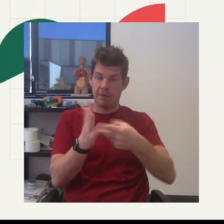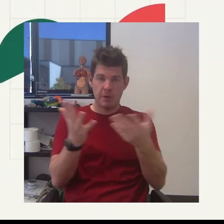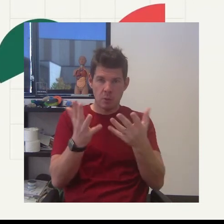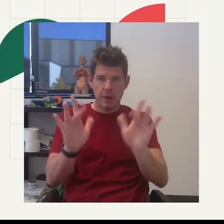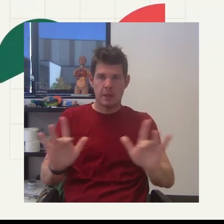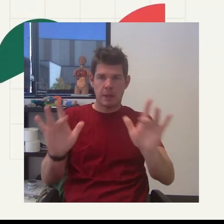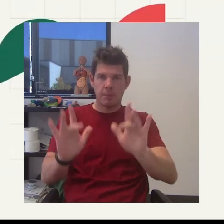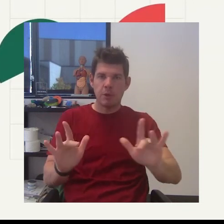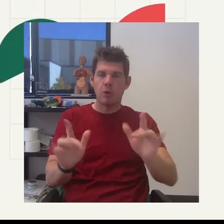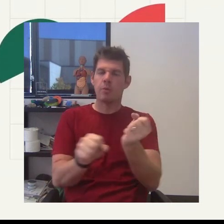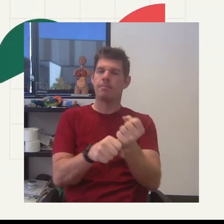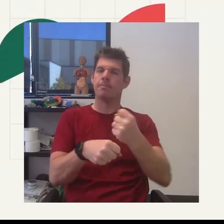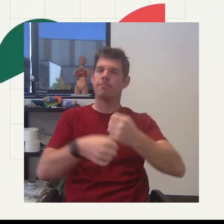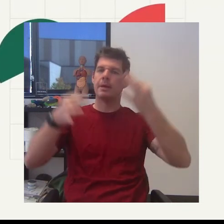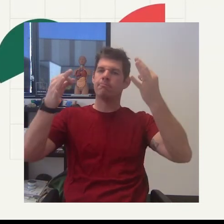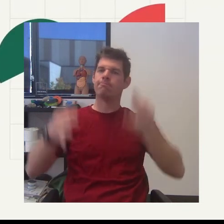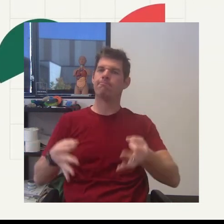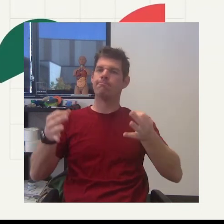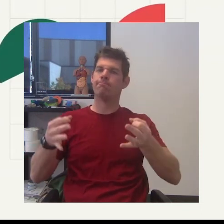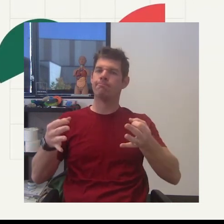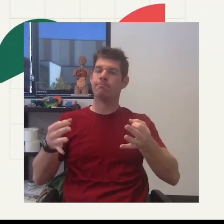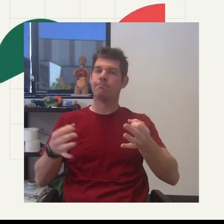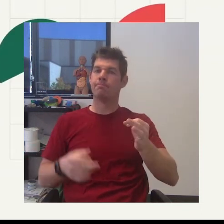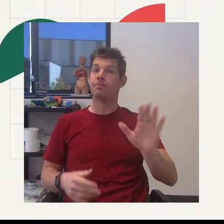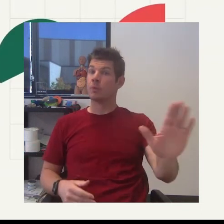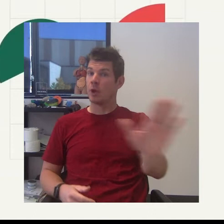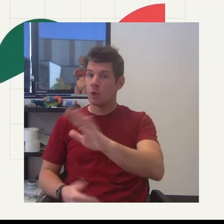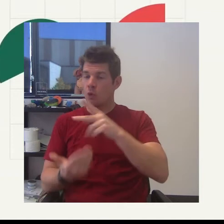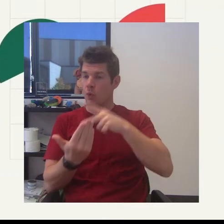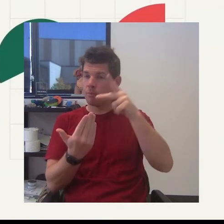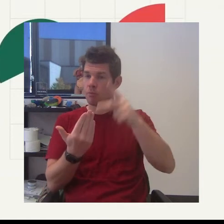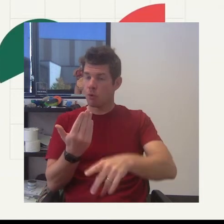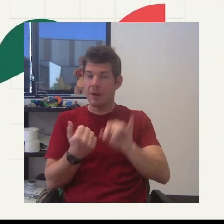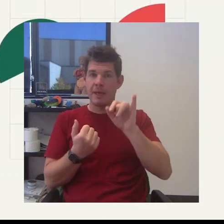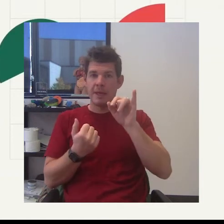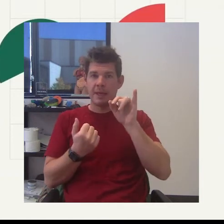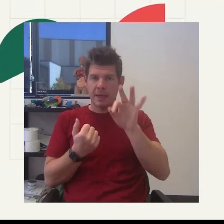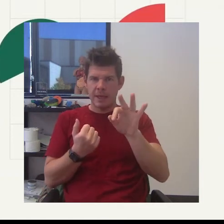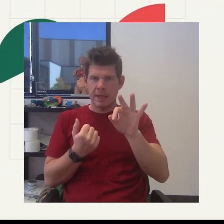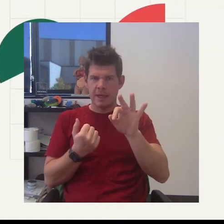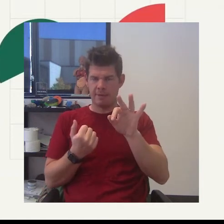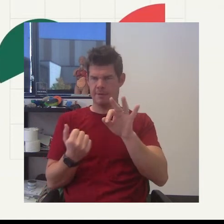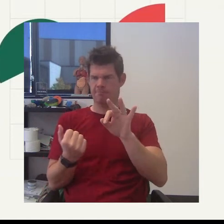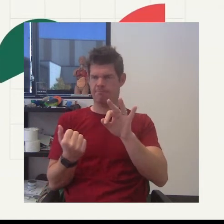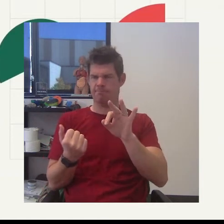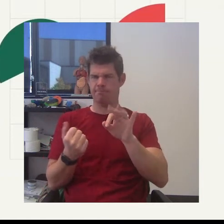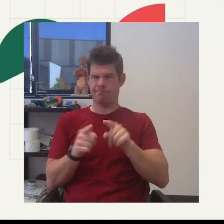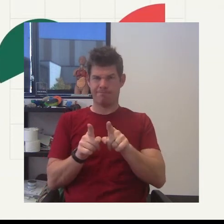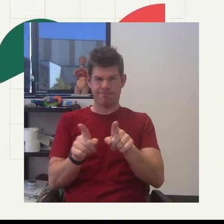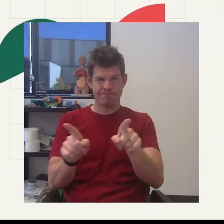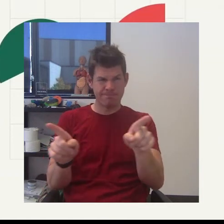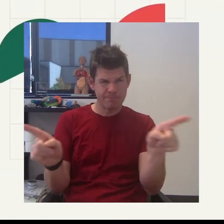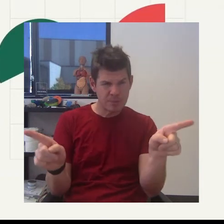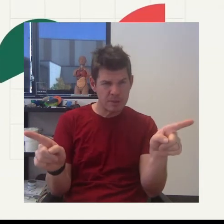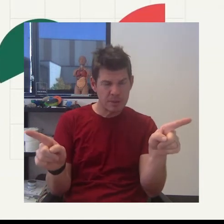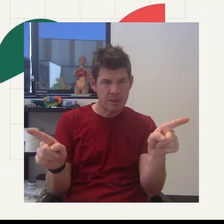So we write a program that tells the computer that if you reach a branching fork like this, you're going to make a decision to go one